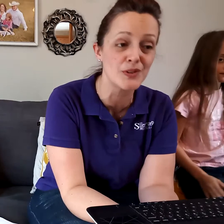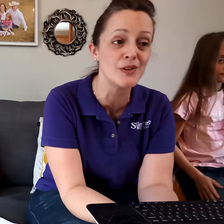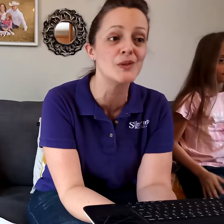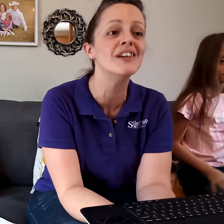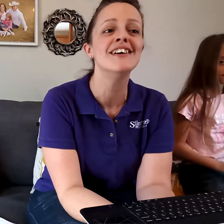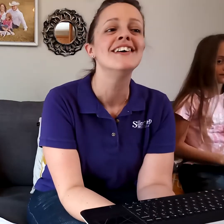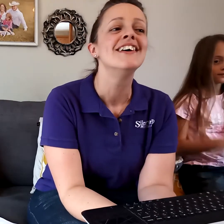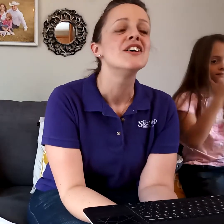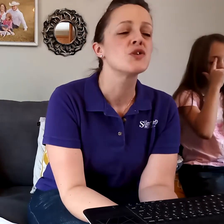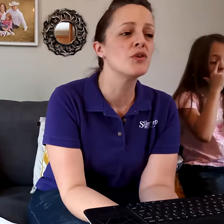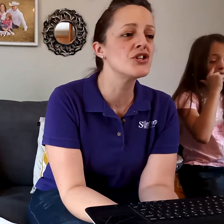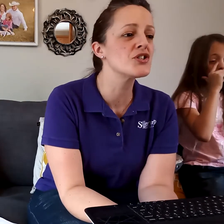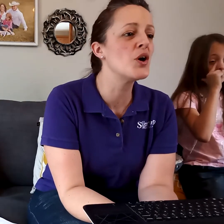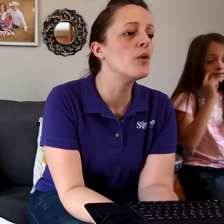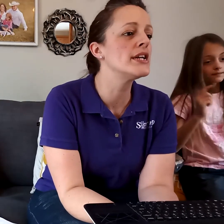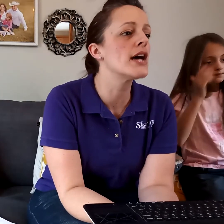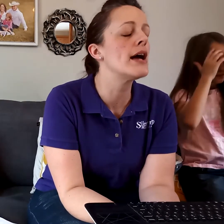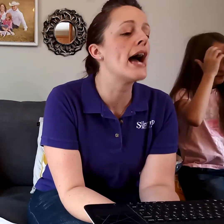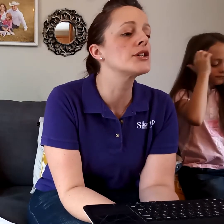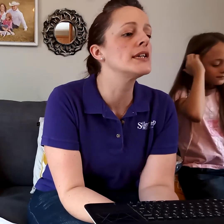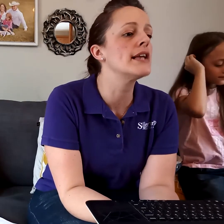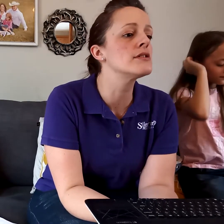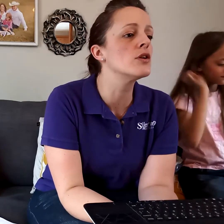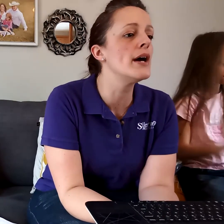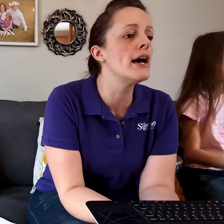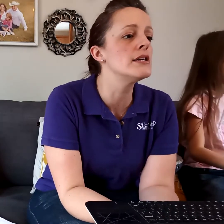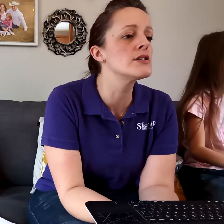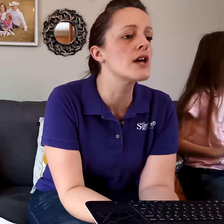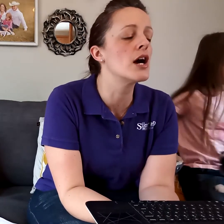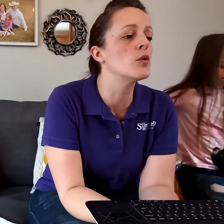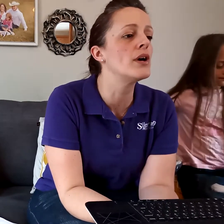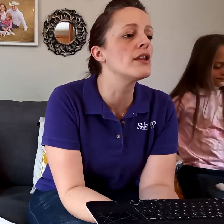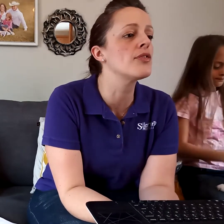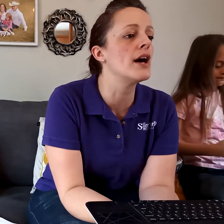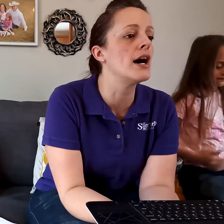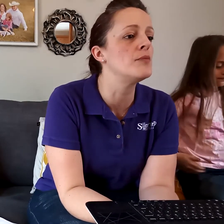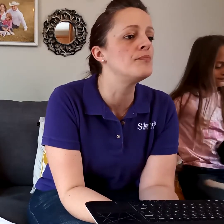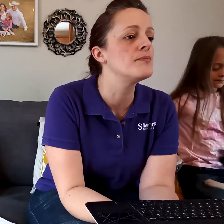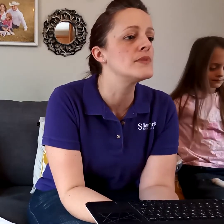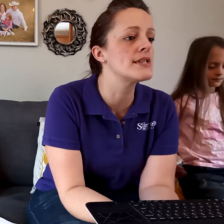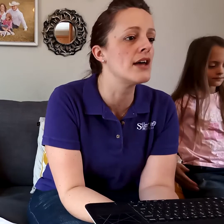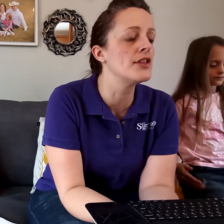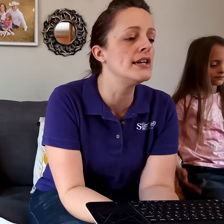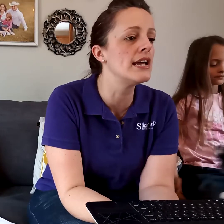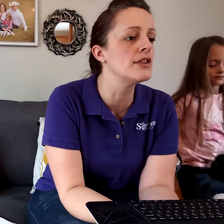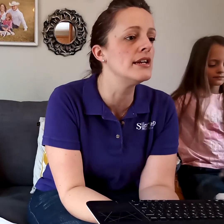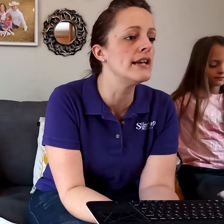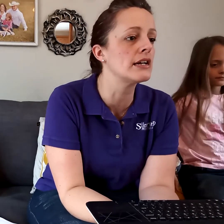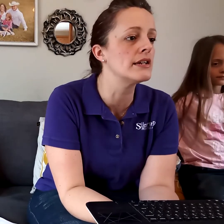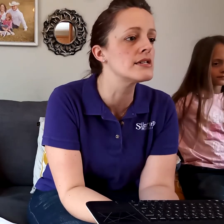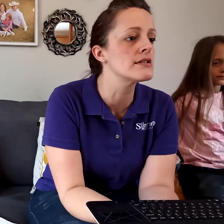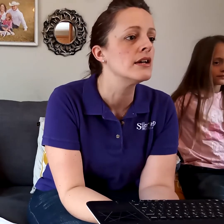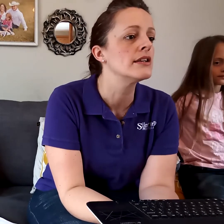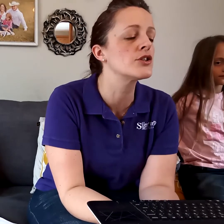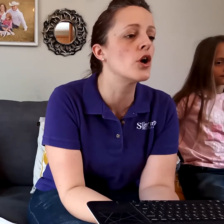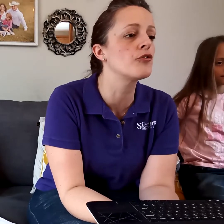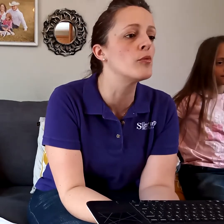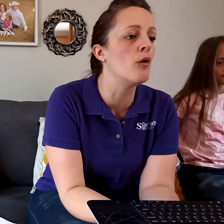to. So we'll just go one at a time. Actually, let's go ahead and start with Seth and Nathan and Nicholas. Let's go from oldest